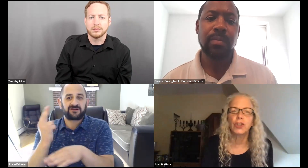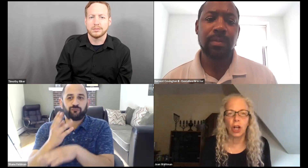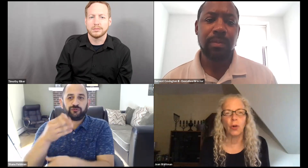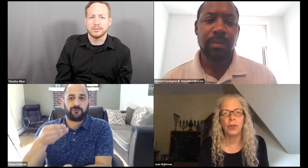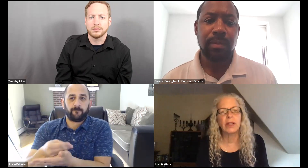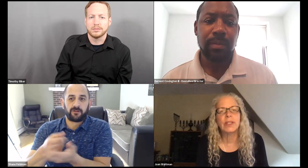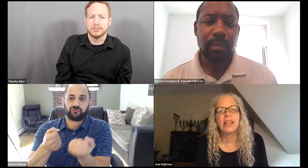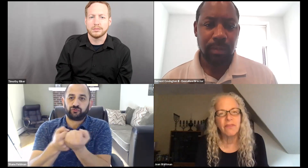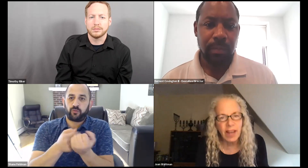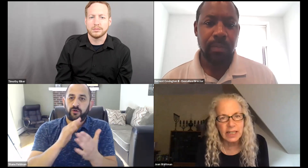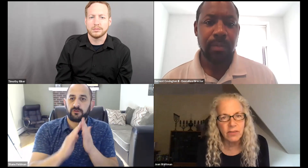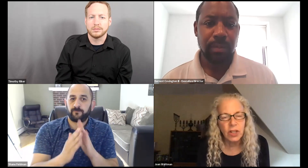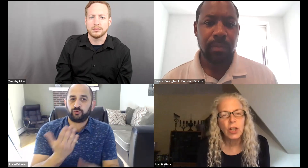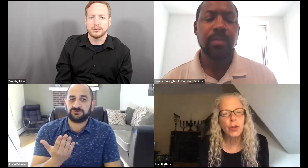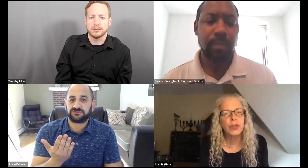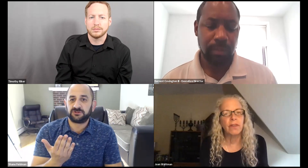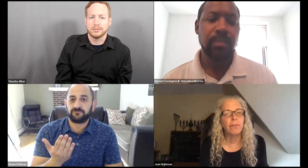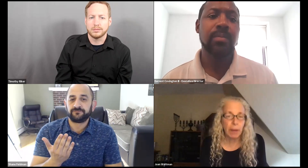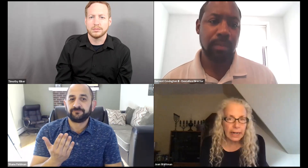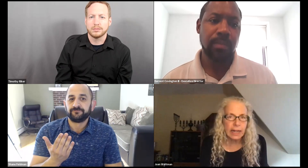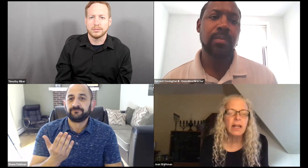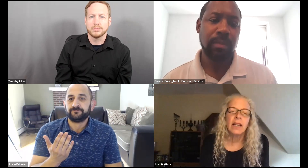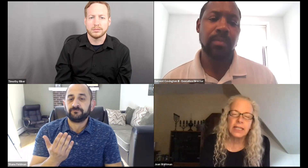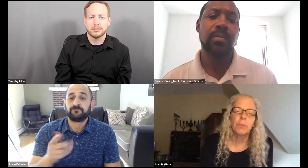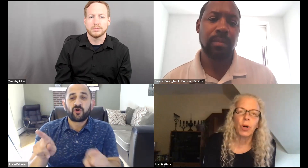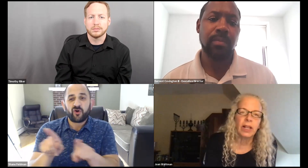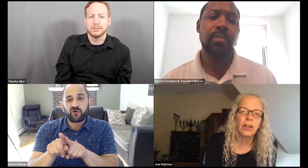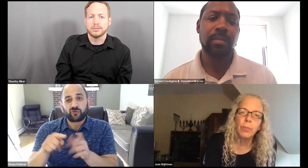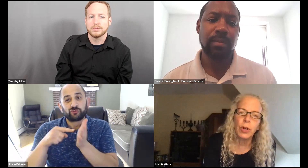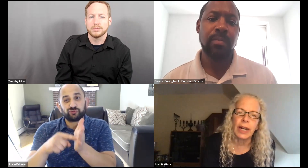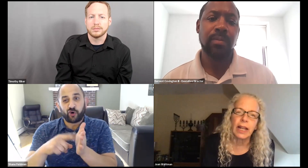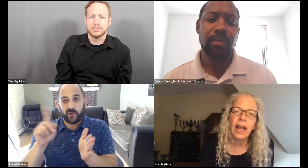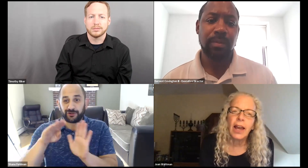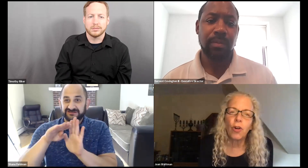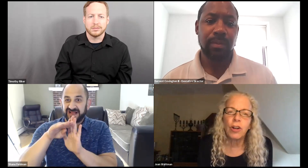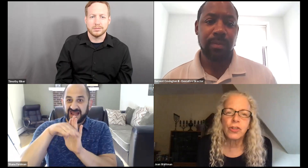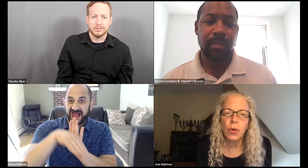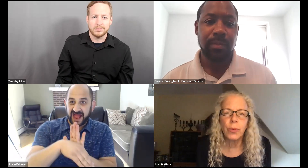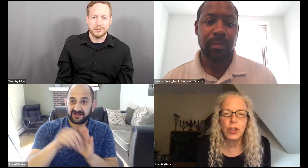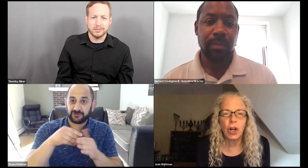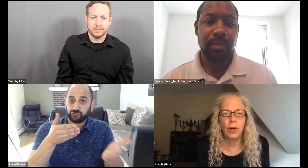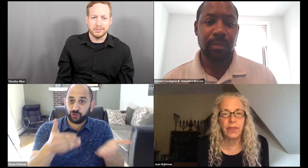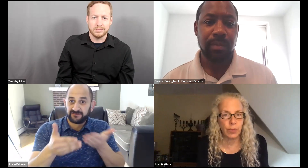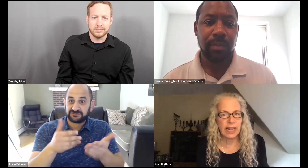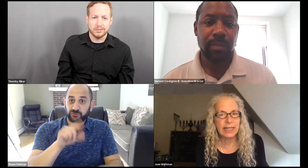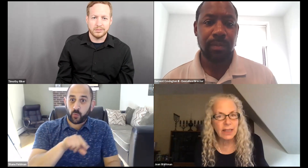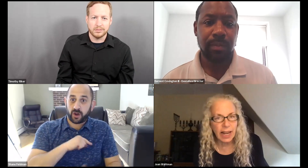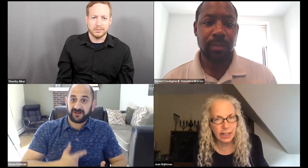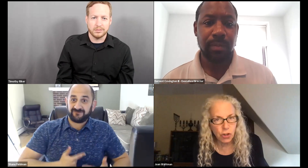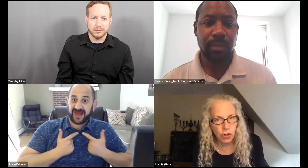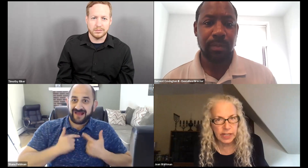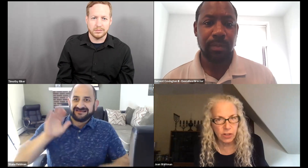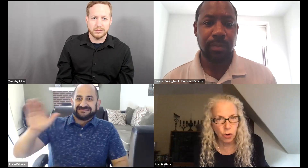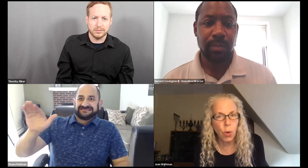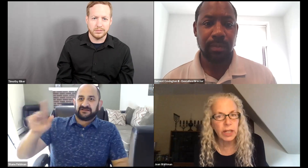can show that there was an effective use of money in supporting the community. And also it would show if there was any decline